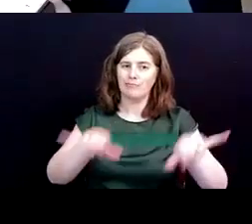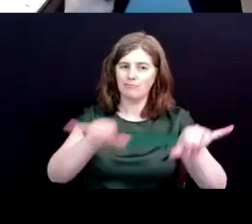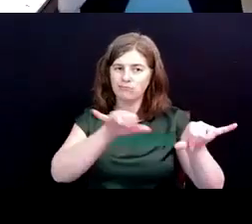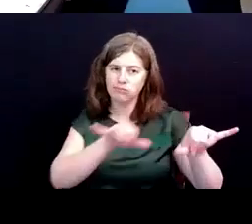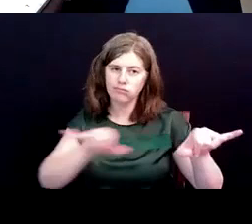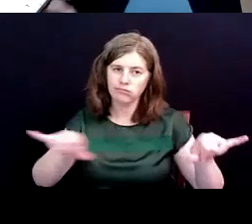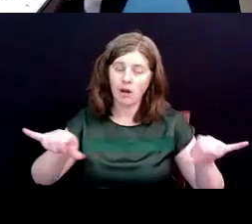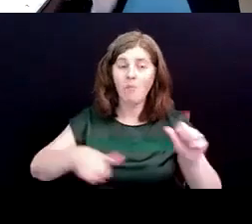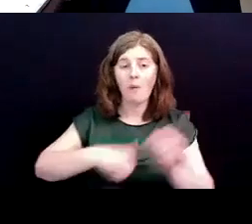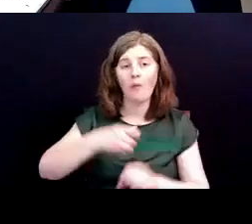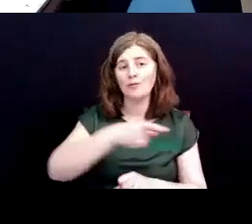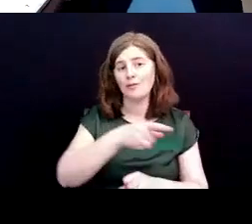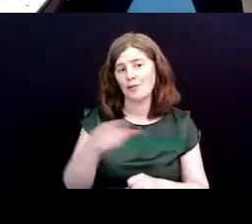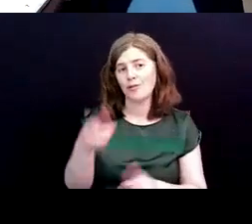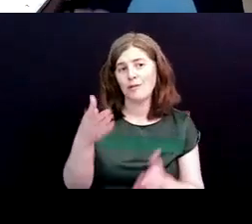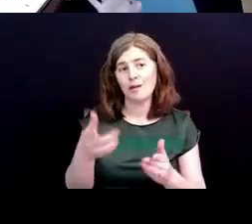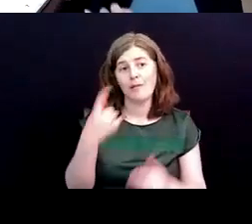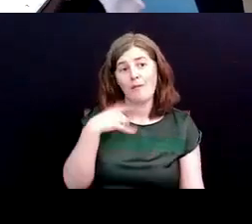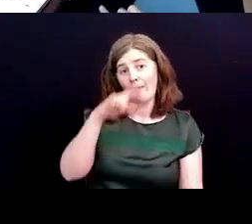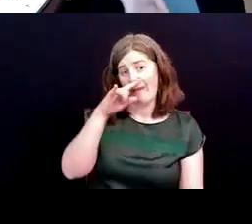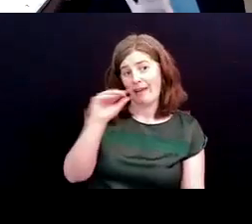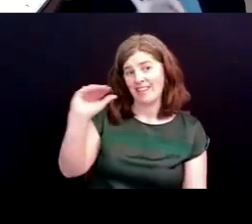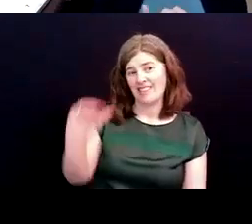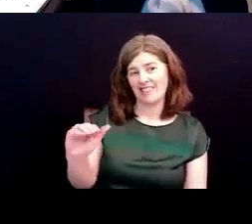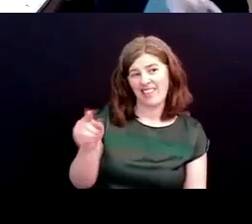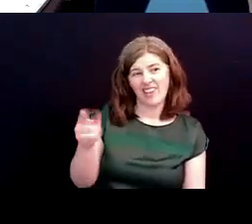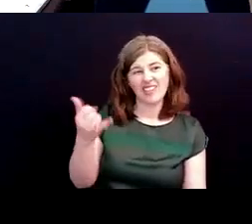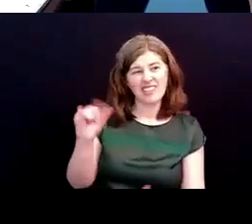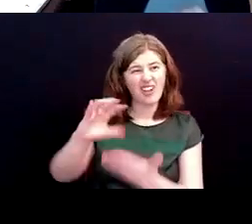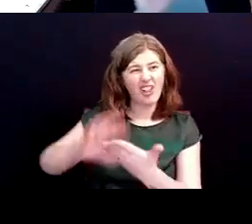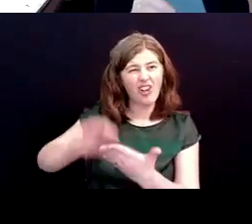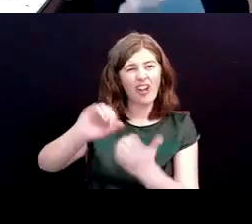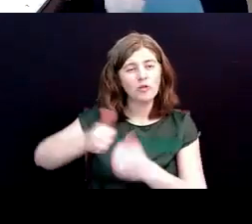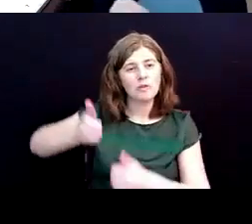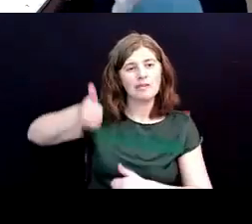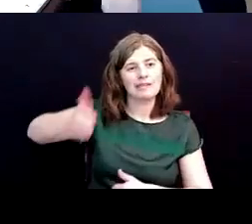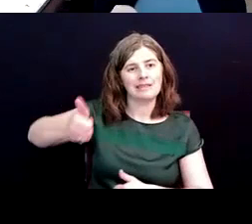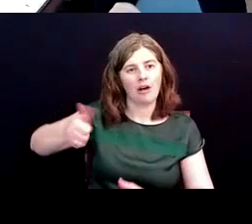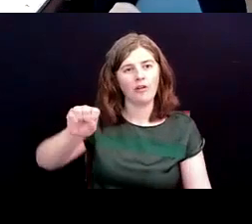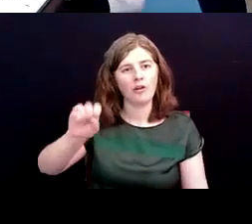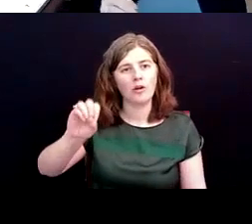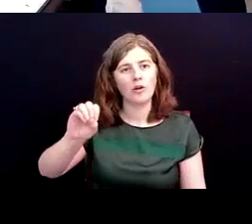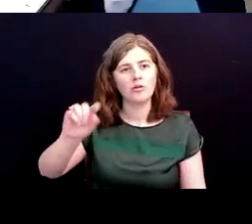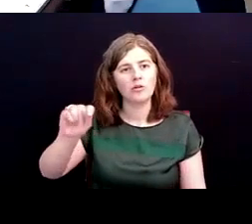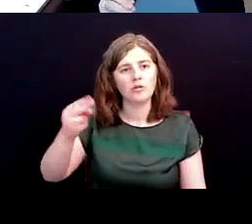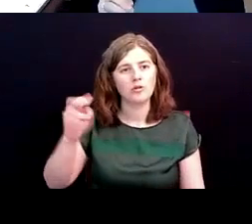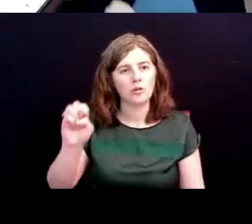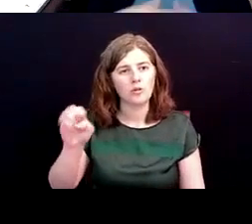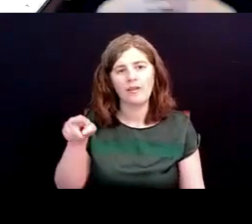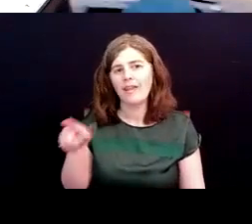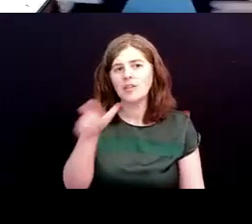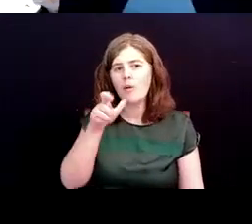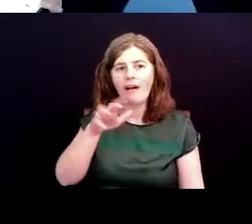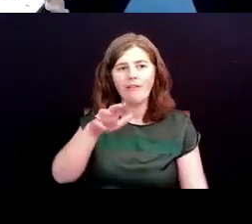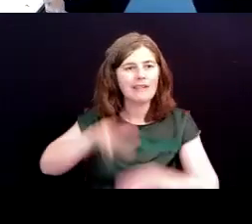you do as well. But kids are still learning how to self-soothe. They don't have the natural ability,